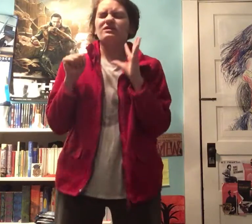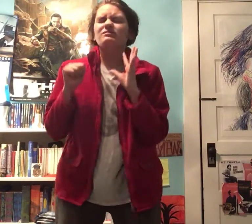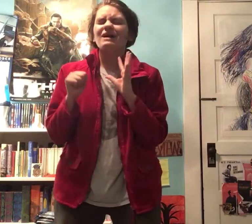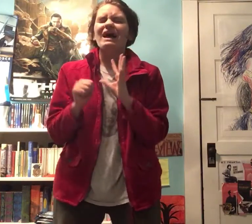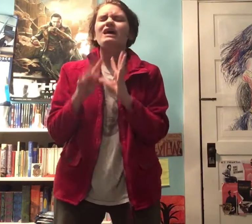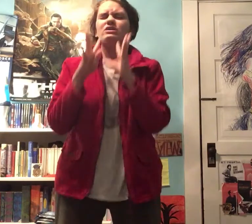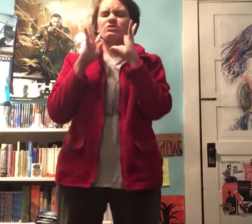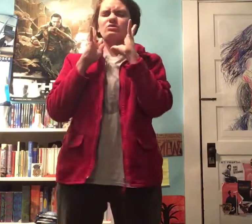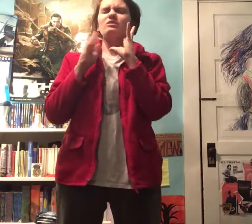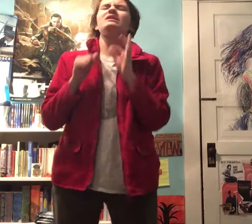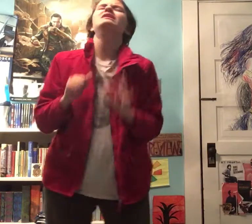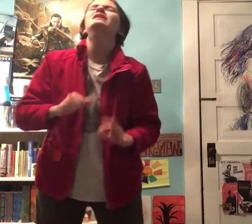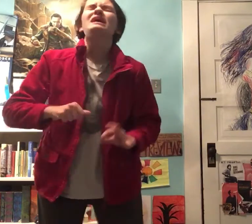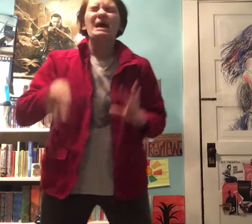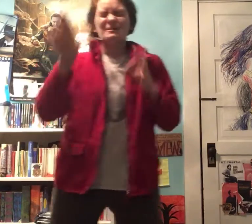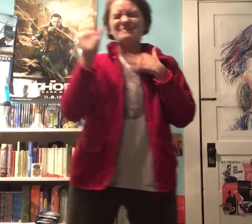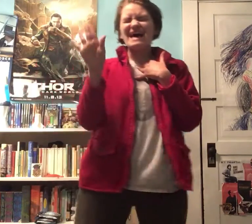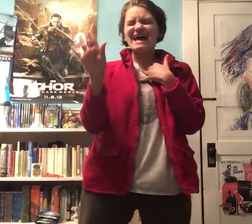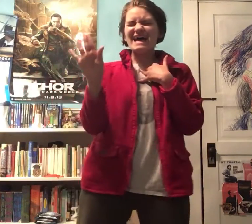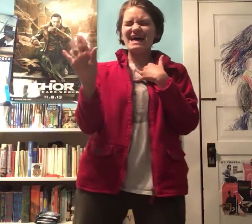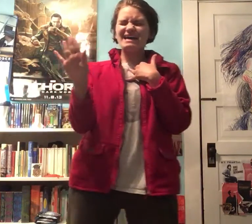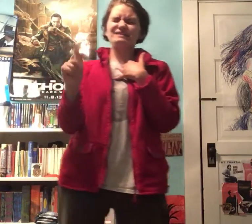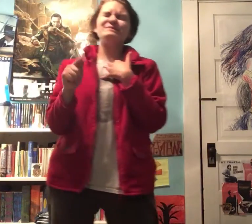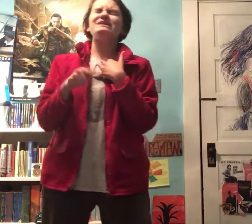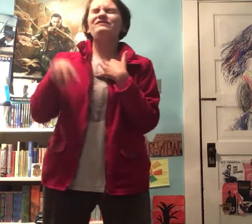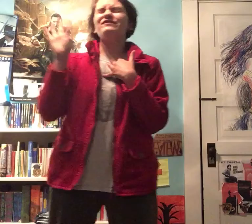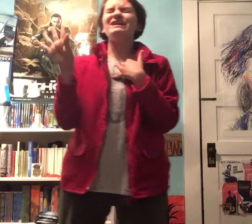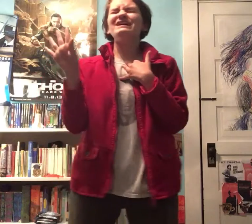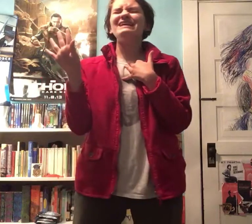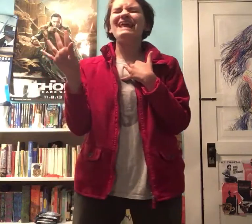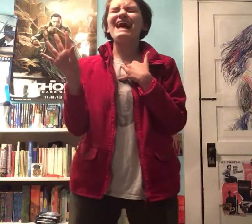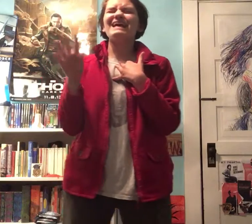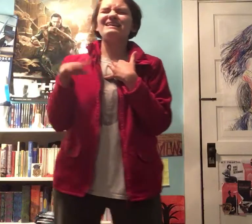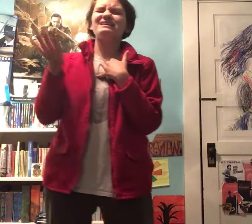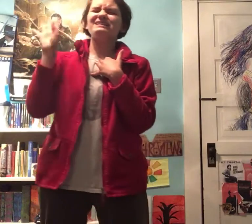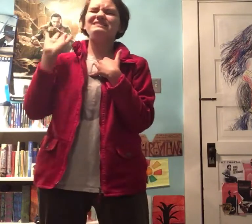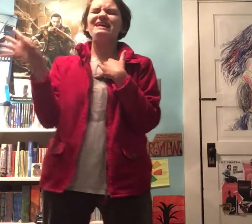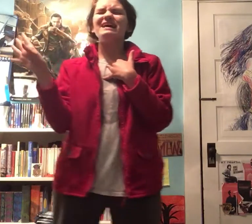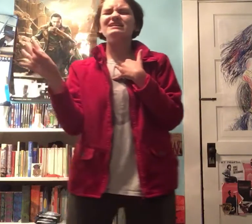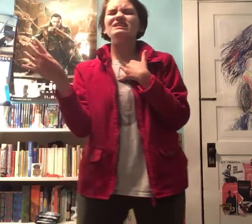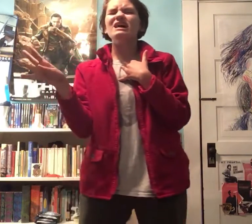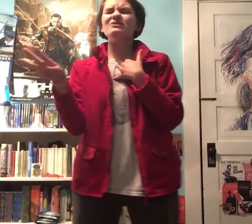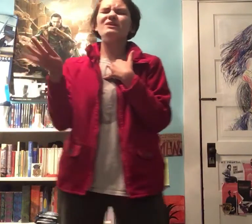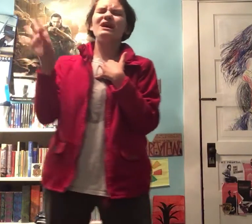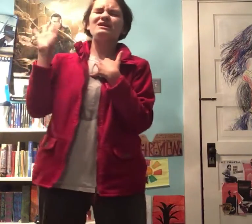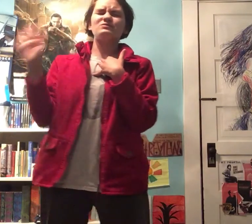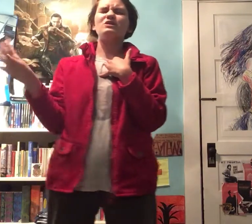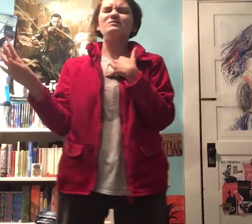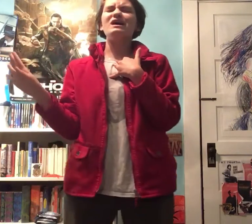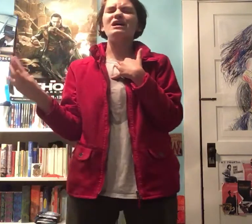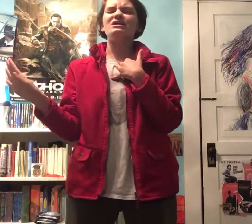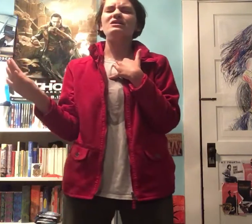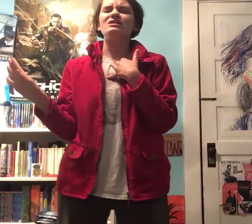Something about you makes me feel like a dangerous woman.